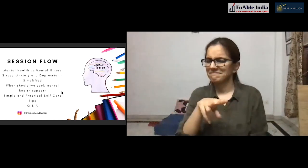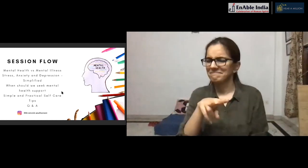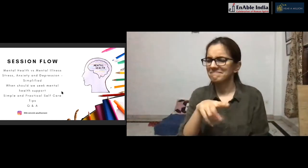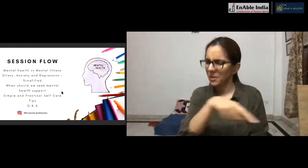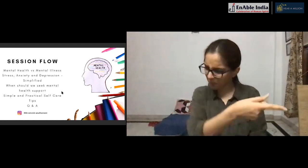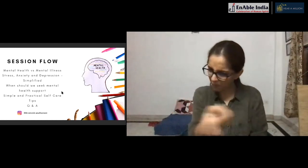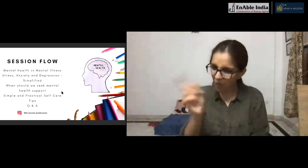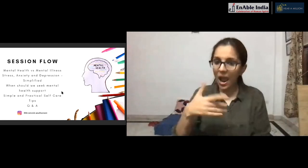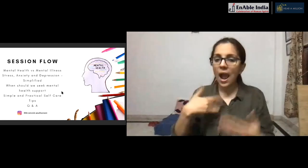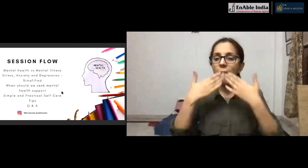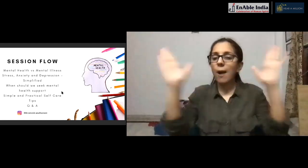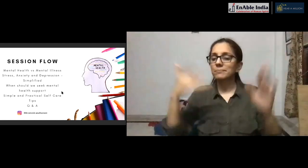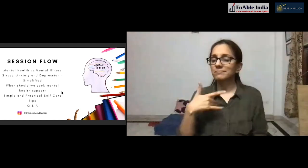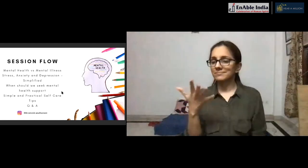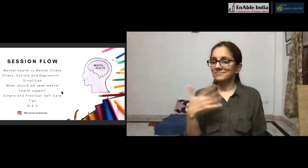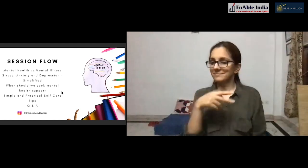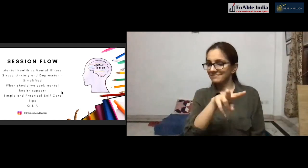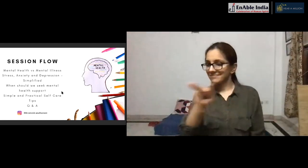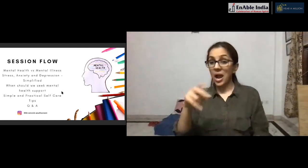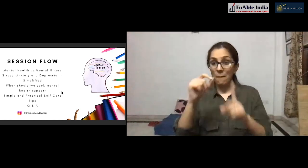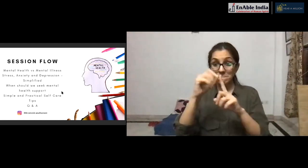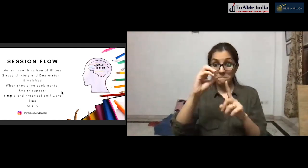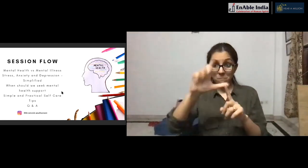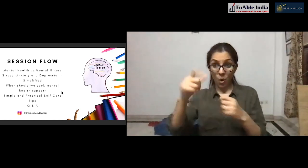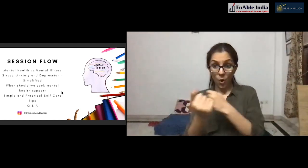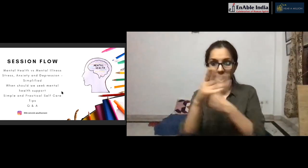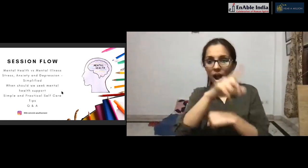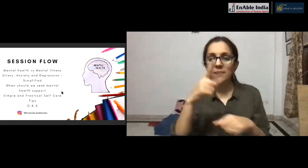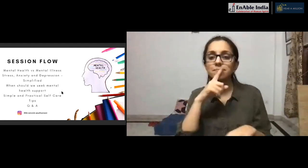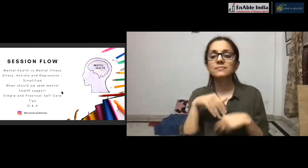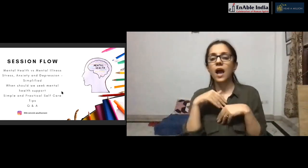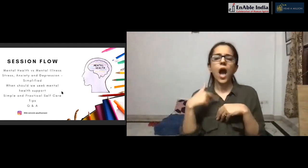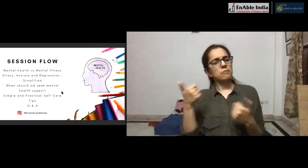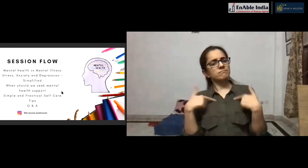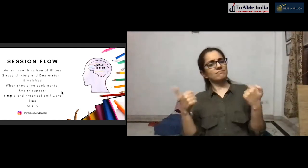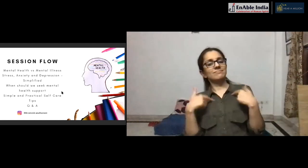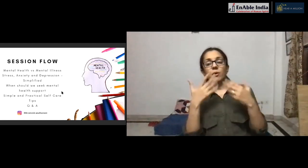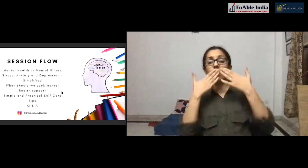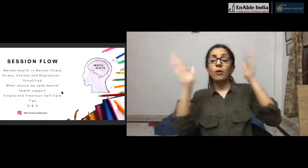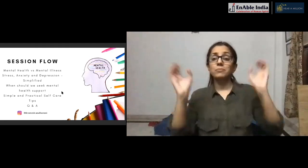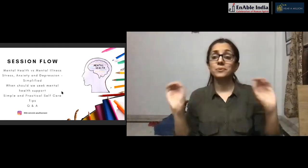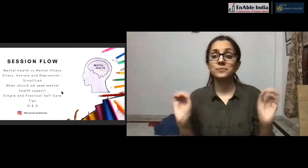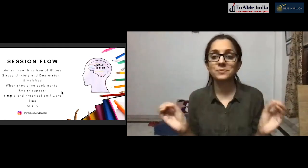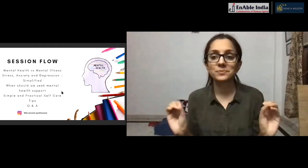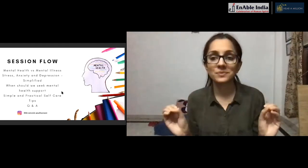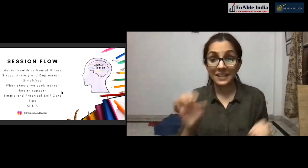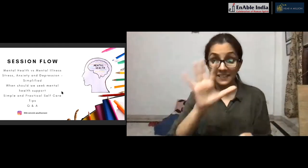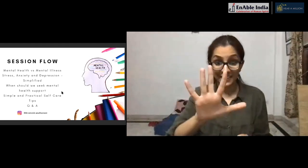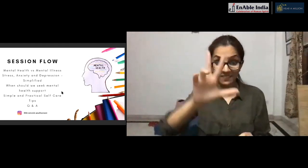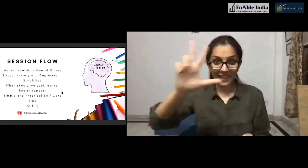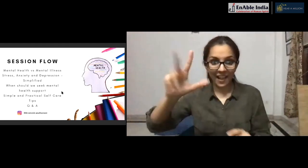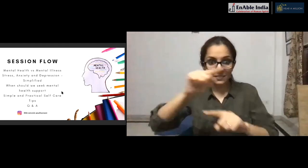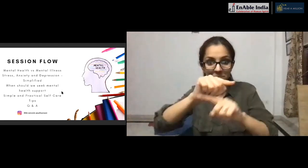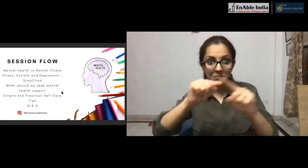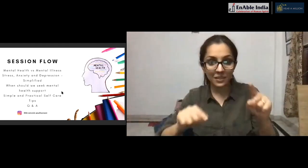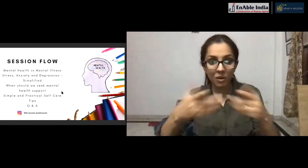everyone is okay or comfortable talking about it, even when they are feeling mentally down. And I feel out of those 58%, maybe